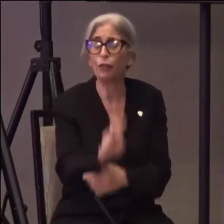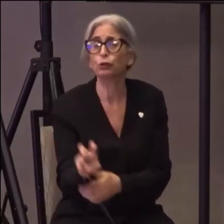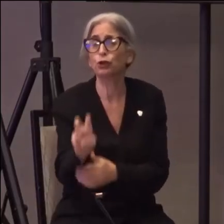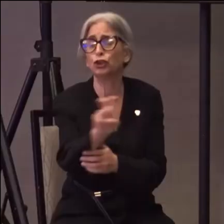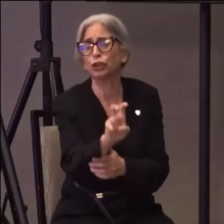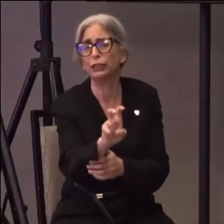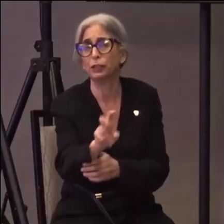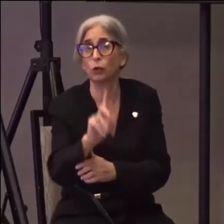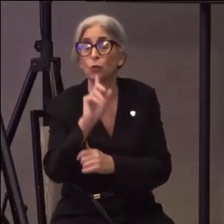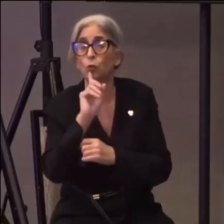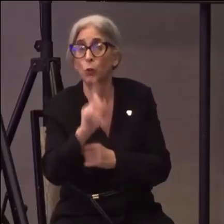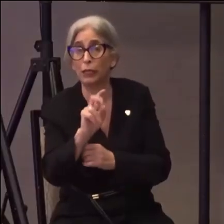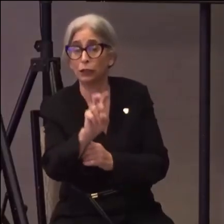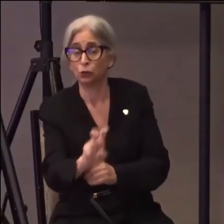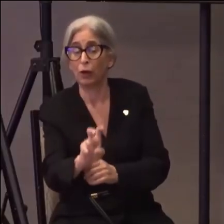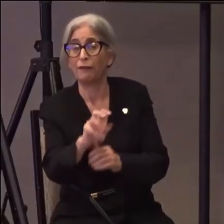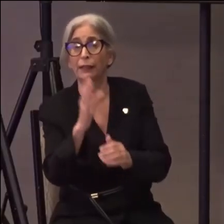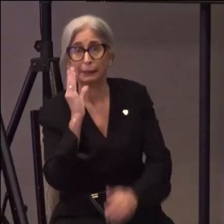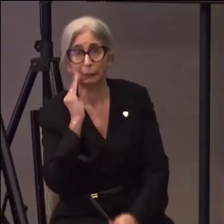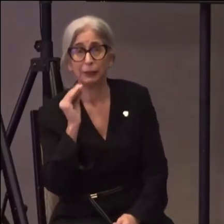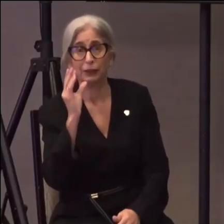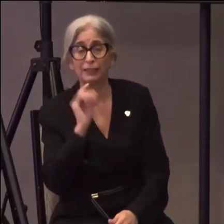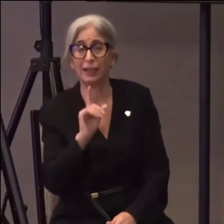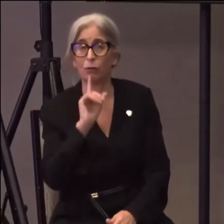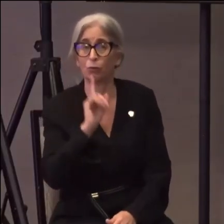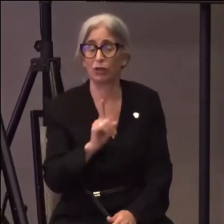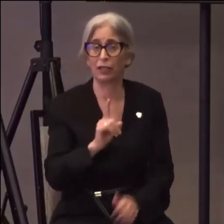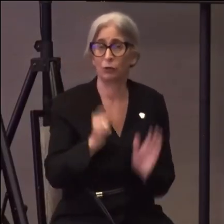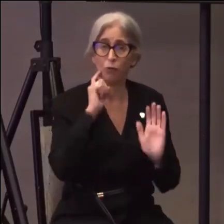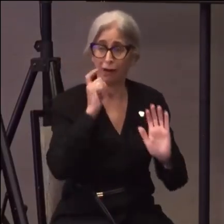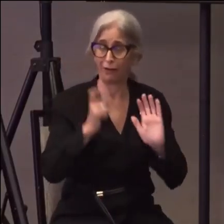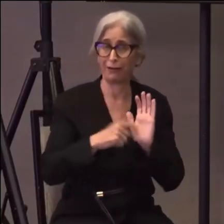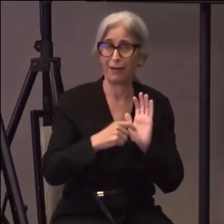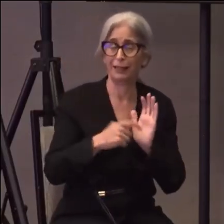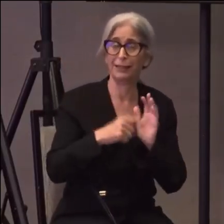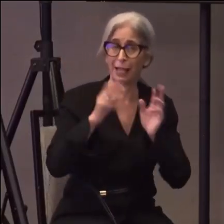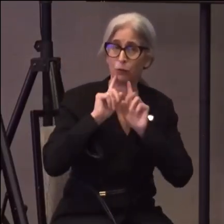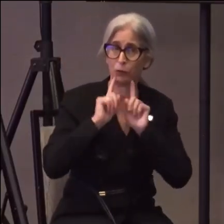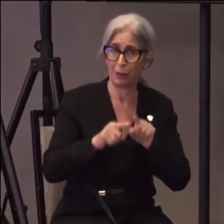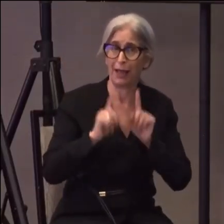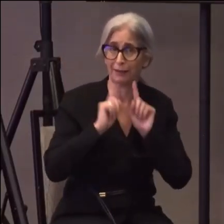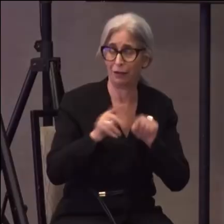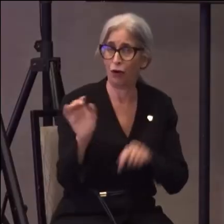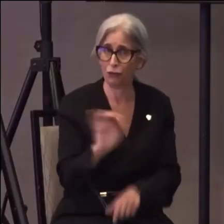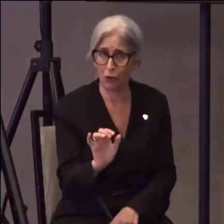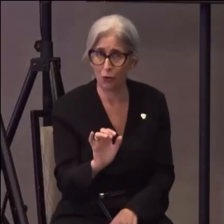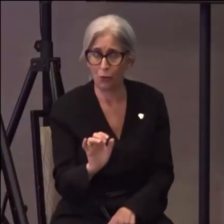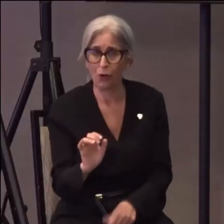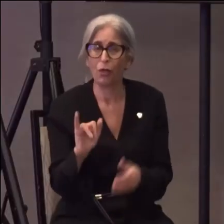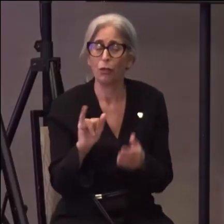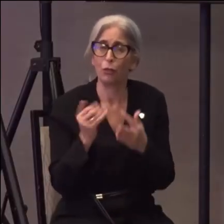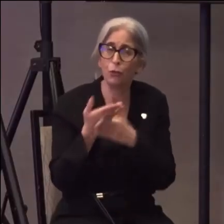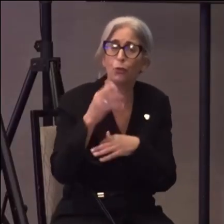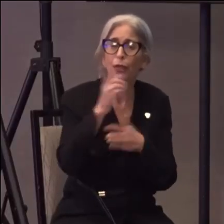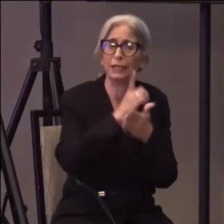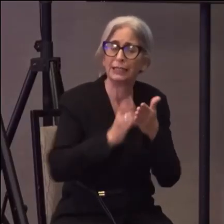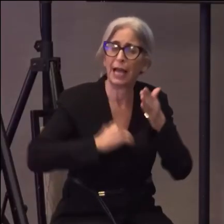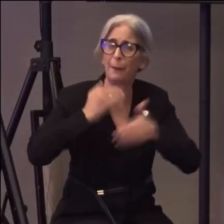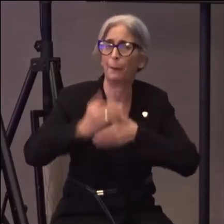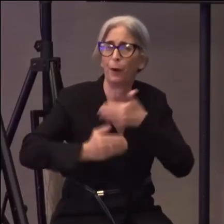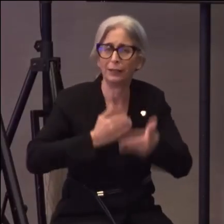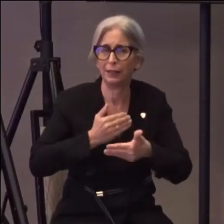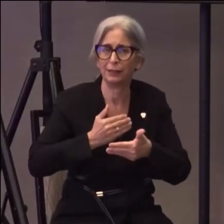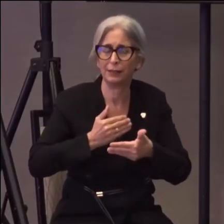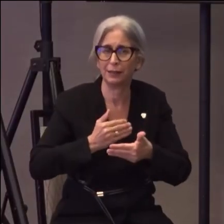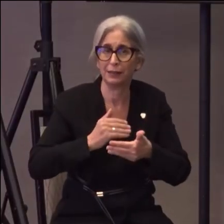journeys and real travel experiences are actually recognized and responded to through that design process.